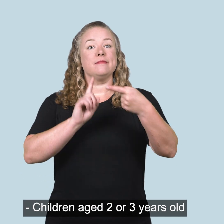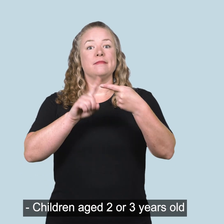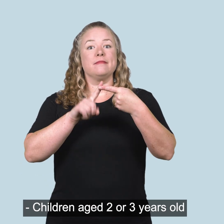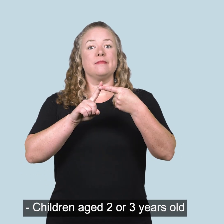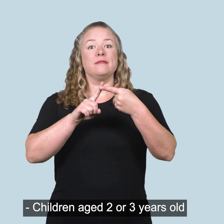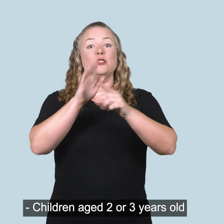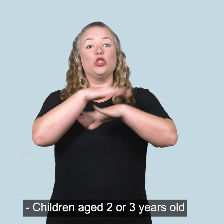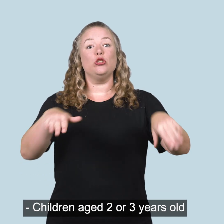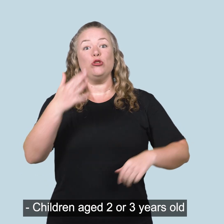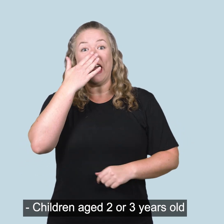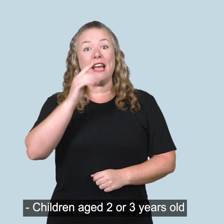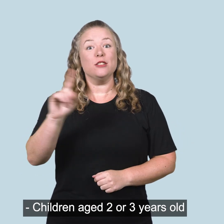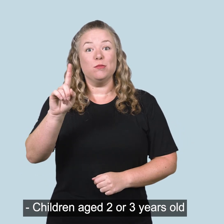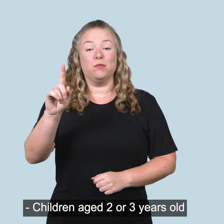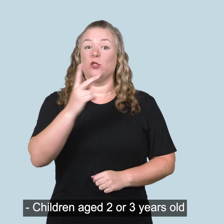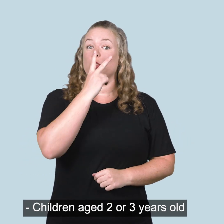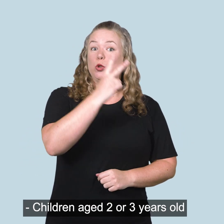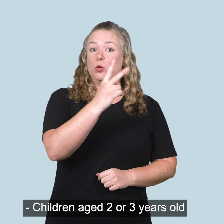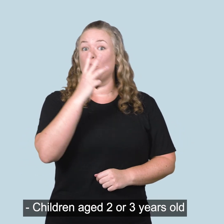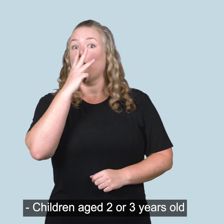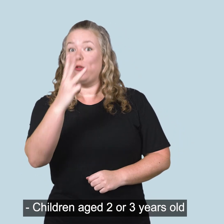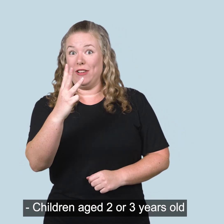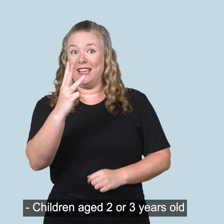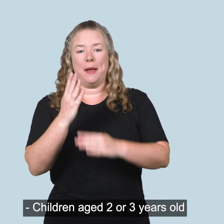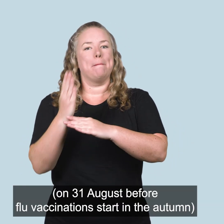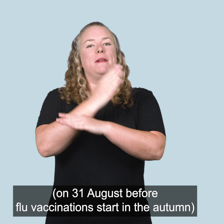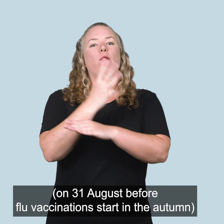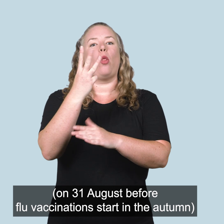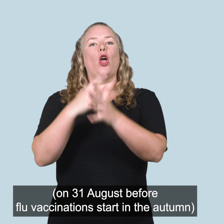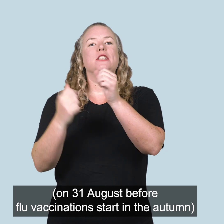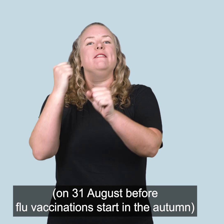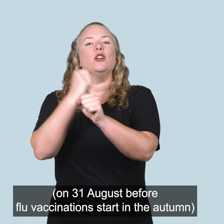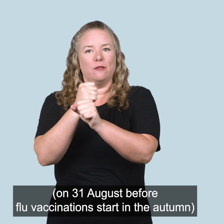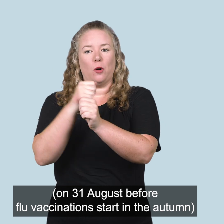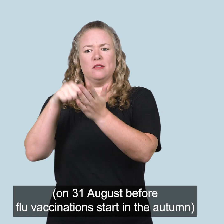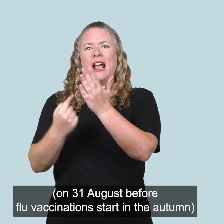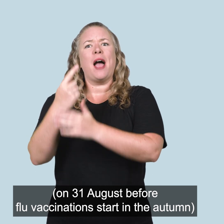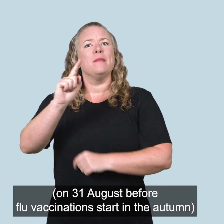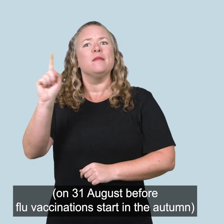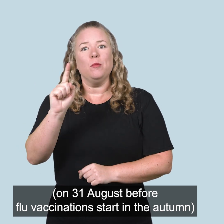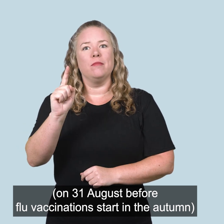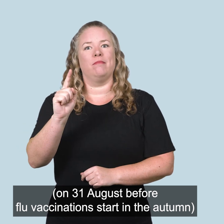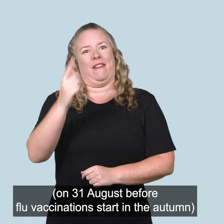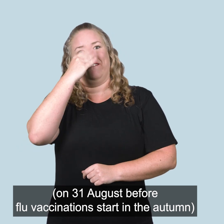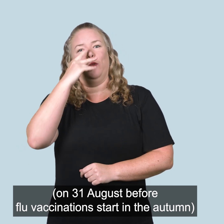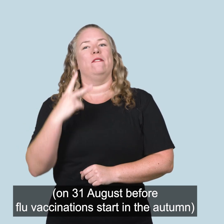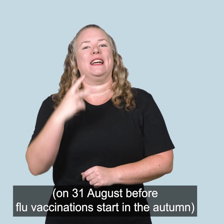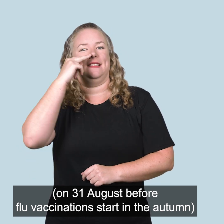children aged 2 or 3 years old on 31st of August before flu vaccinations start in